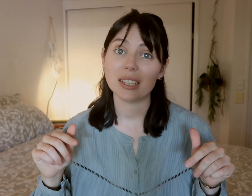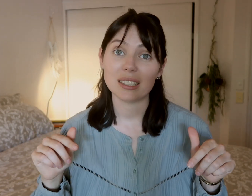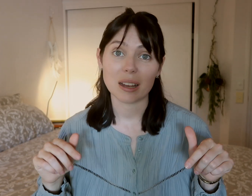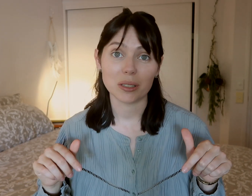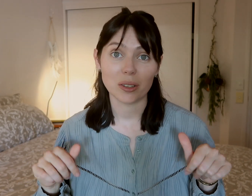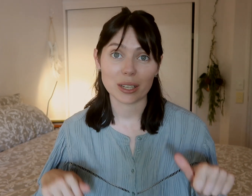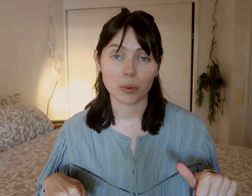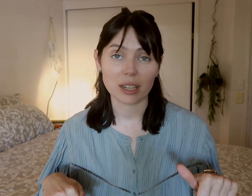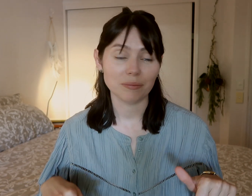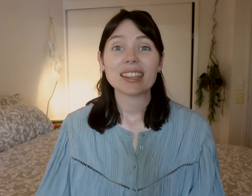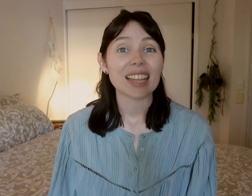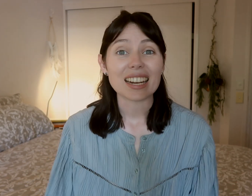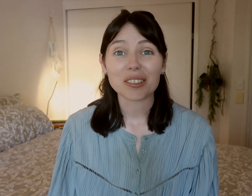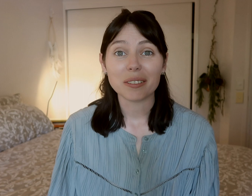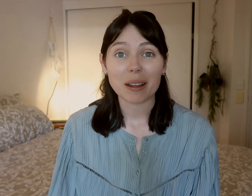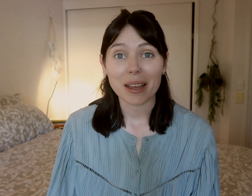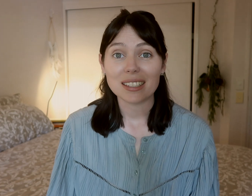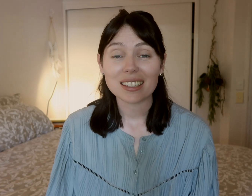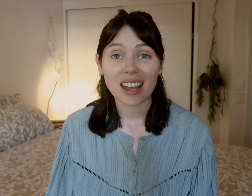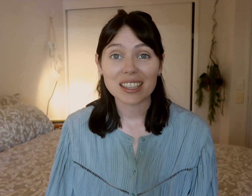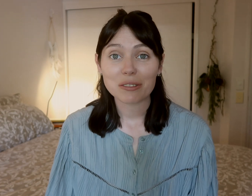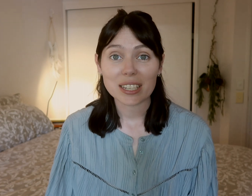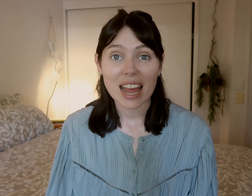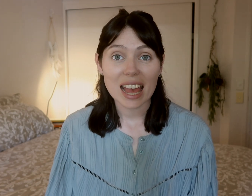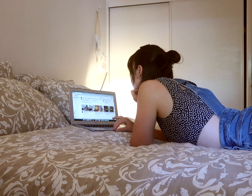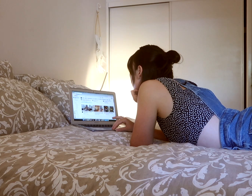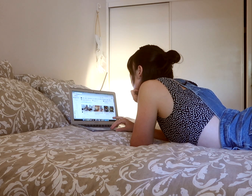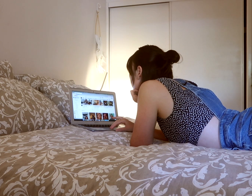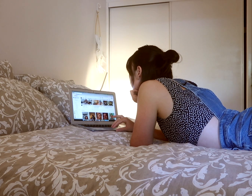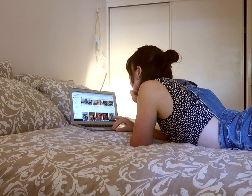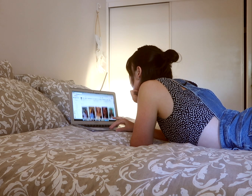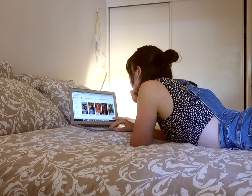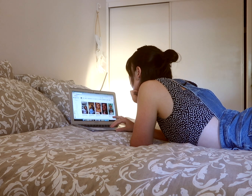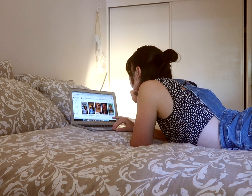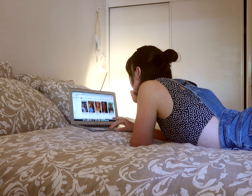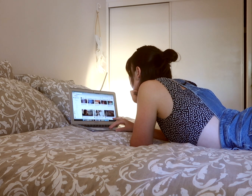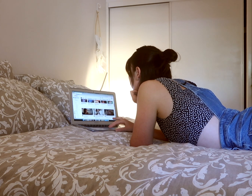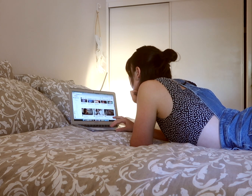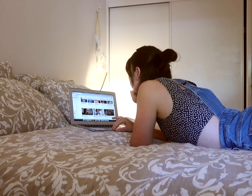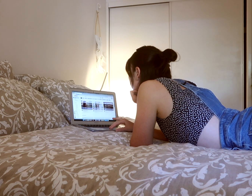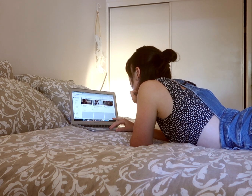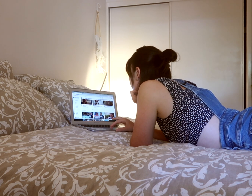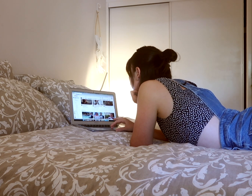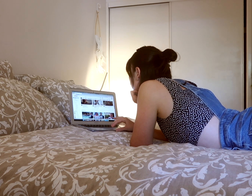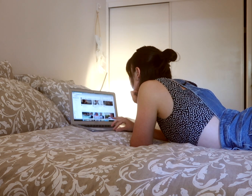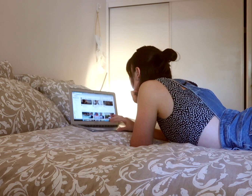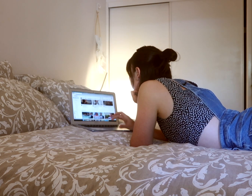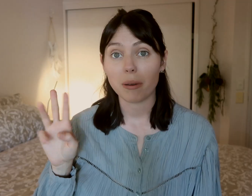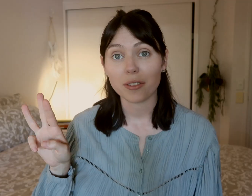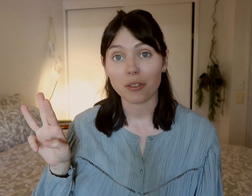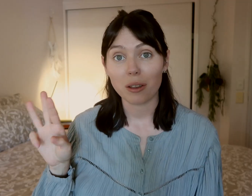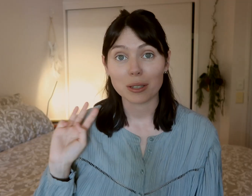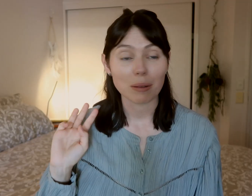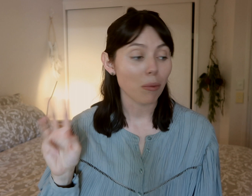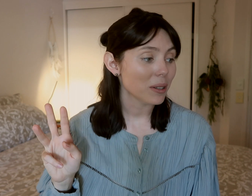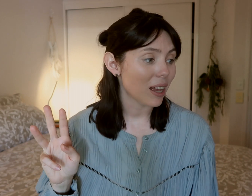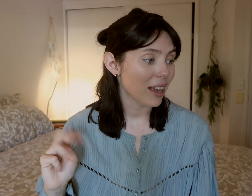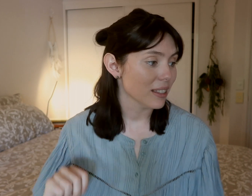link down below as well. That is all of our basic signs for today. Stick around and check back on my channel because I am going to do a part two and a part three with some more signs.